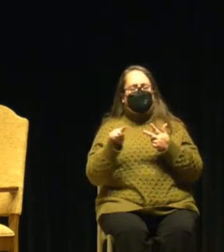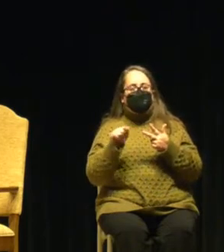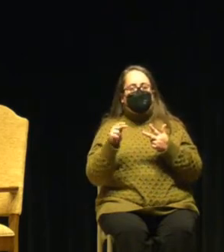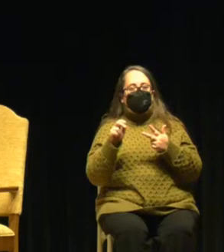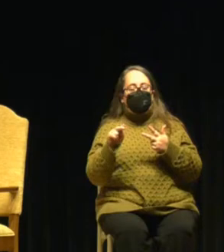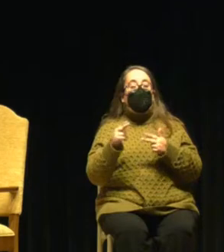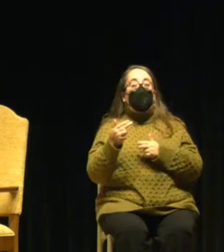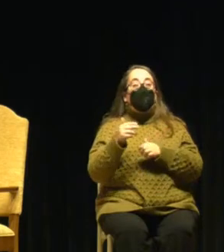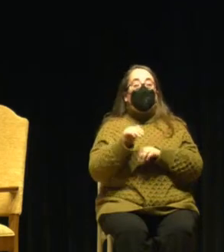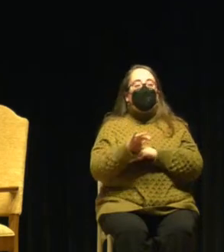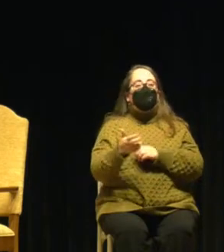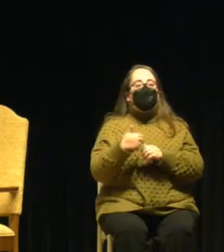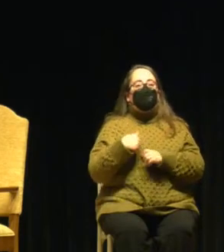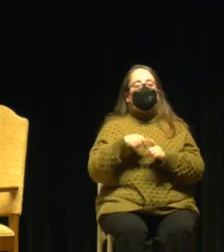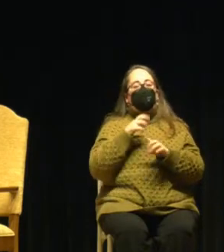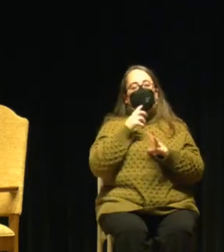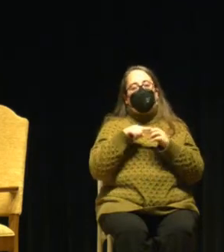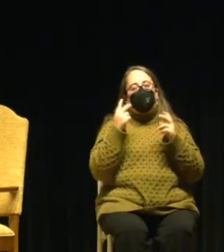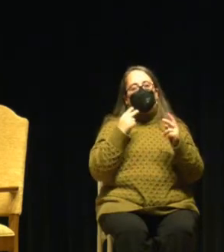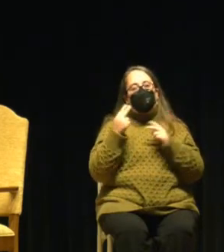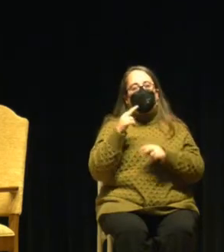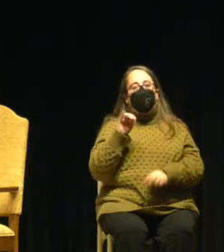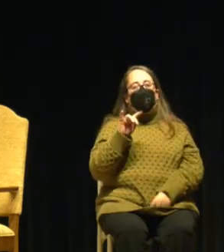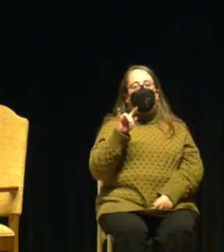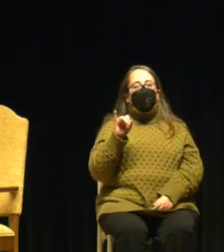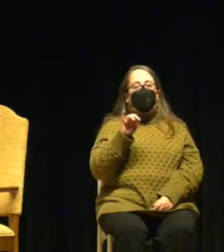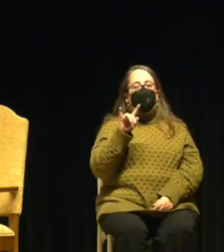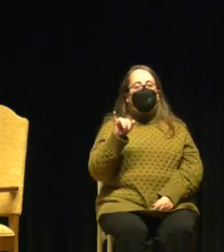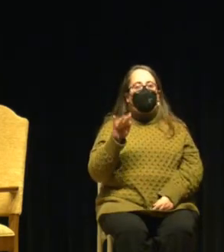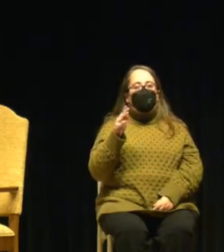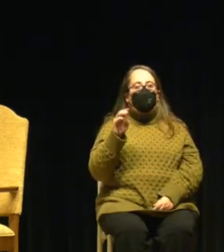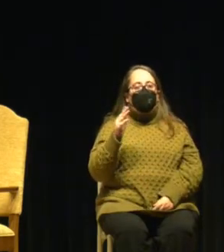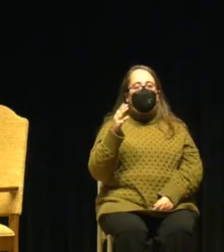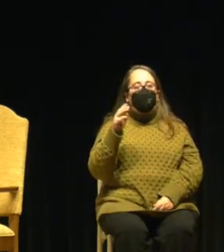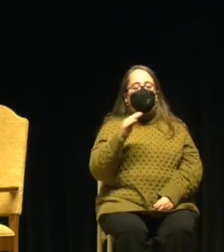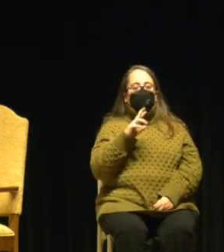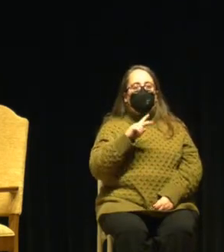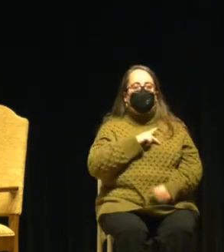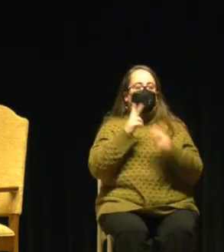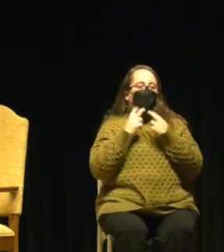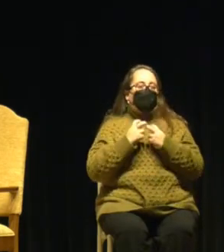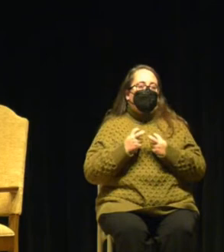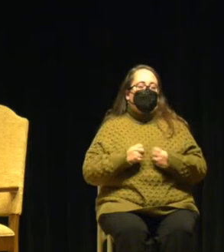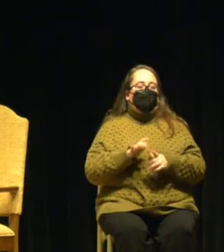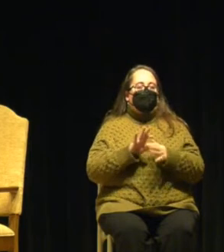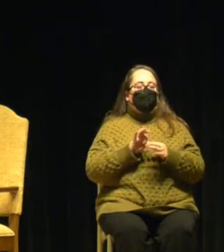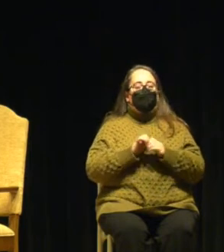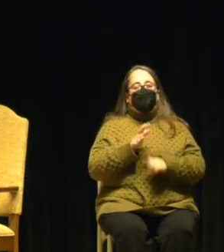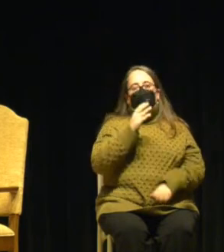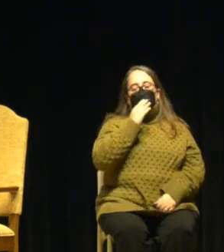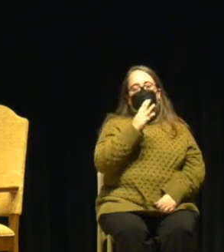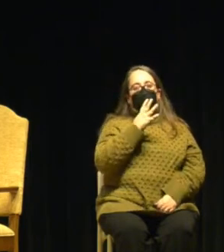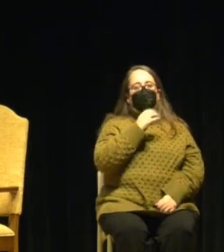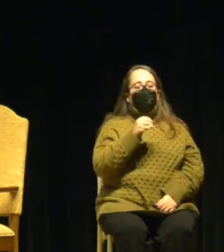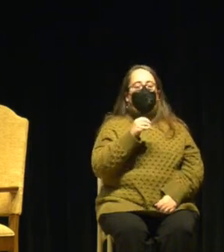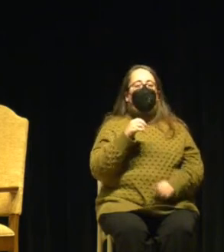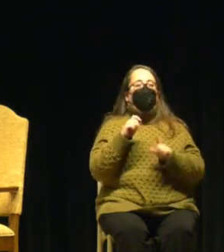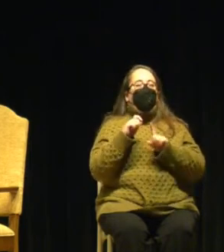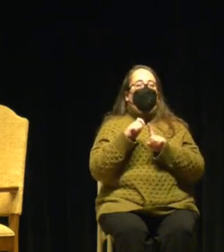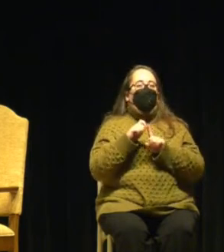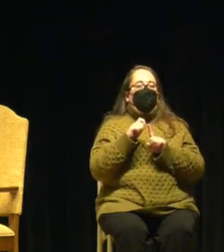she joins us to talk about her memoir, Fatty Fatty Boom Boom, a personal exploration through her relationship with food and her Pakistani